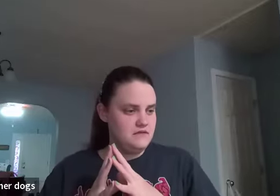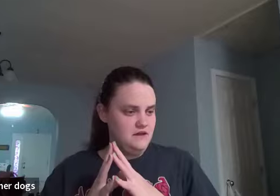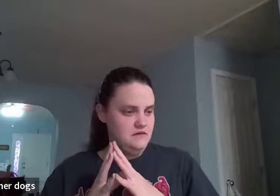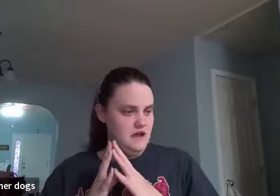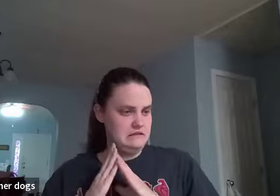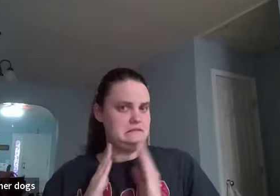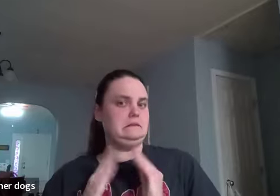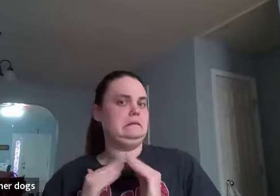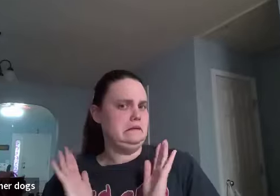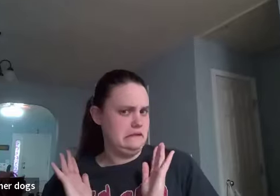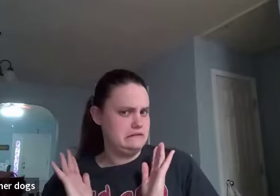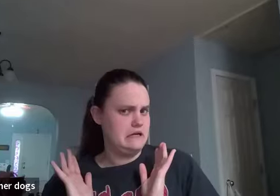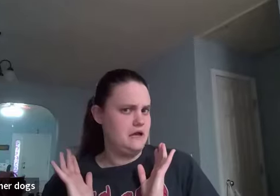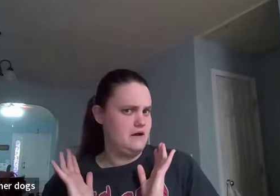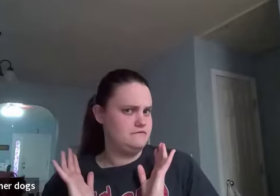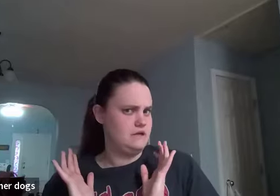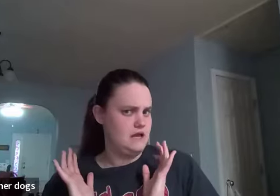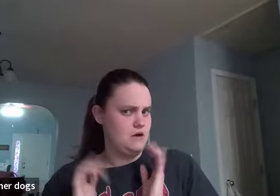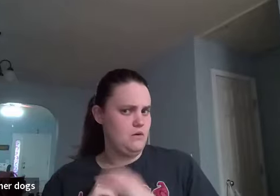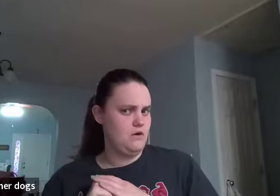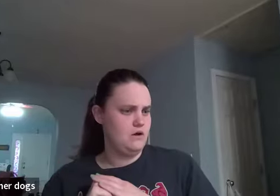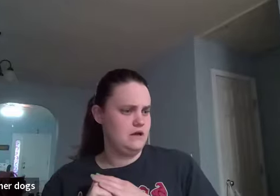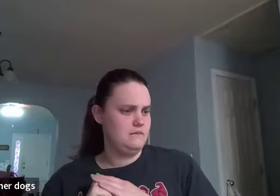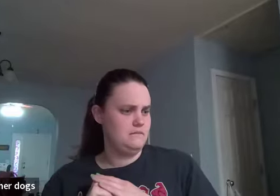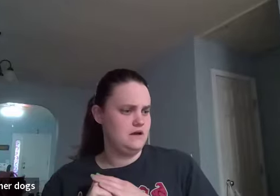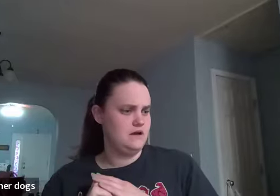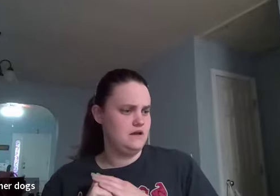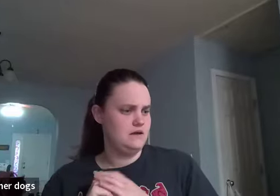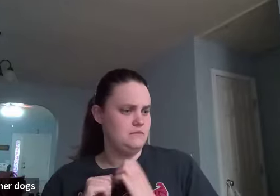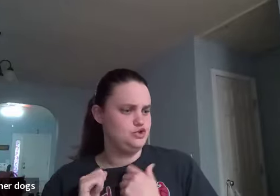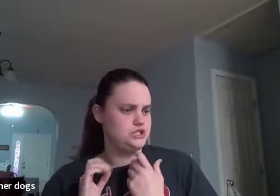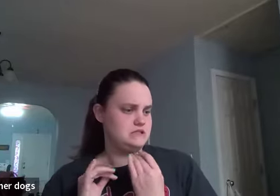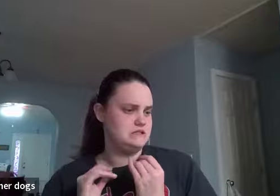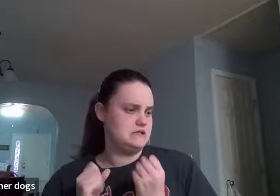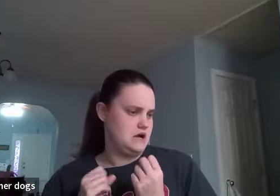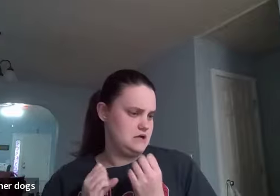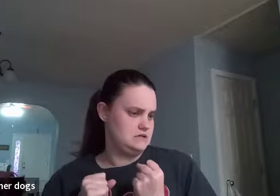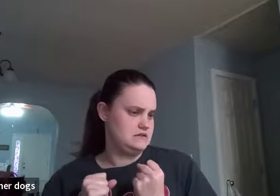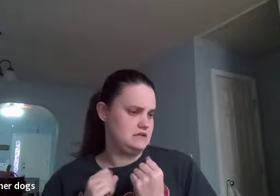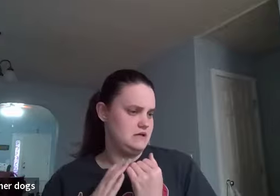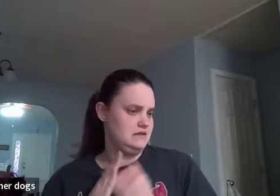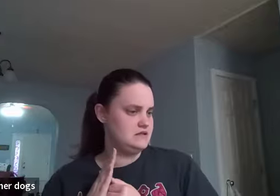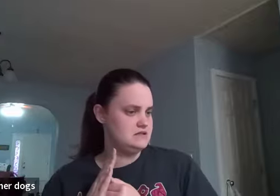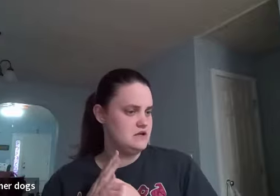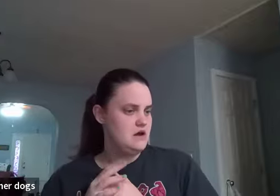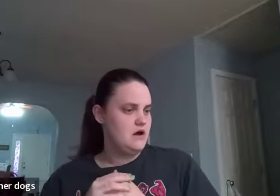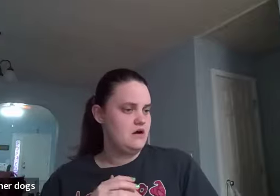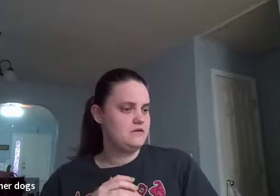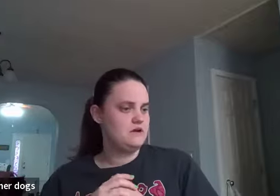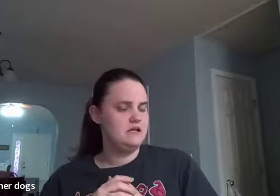think that's it I have for now on my emotion signs in my list. Are there